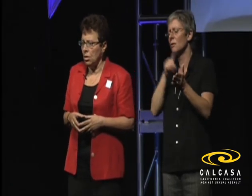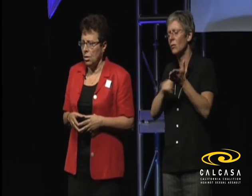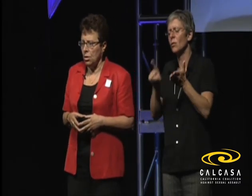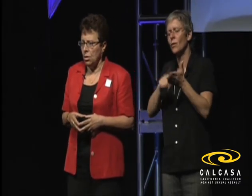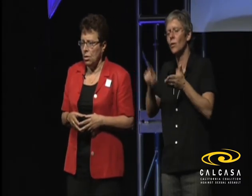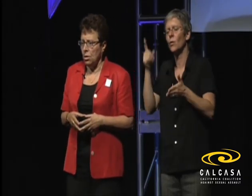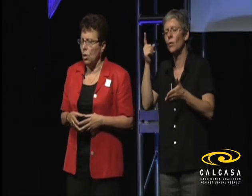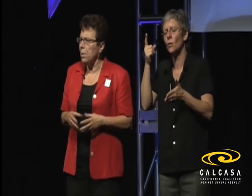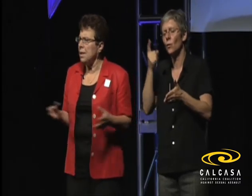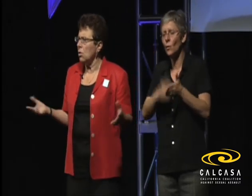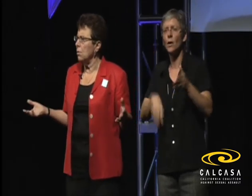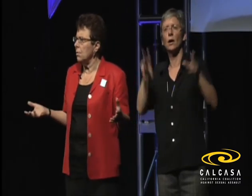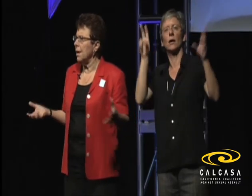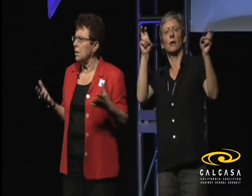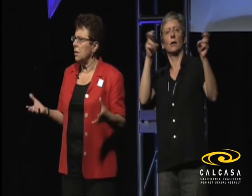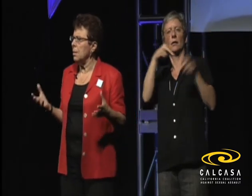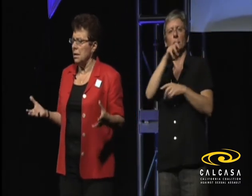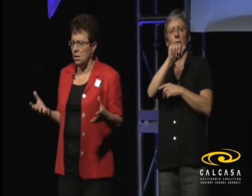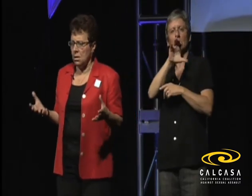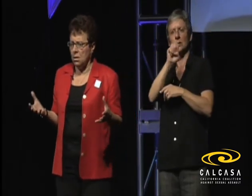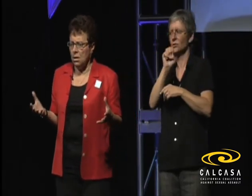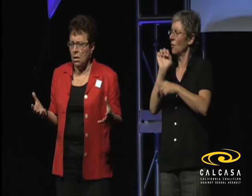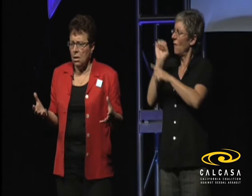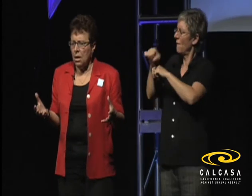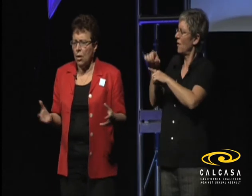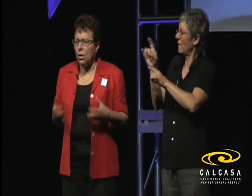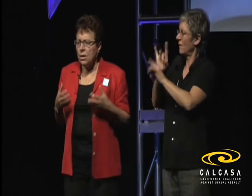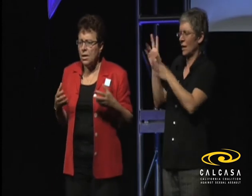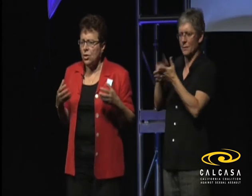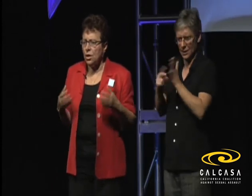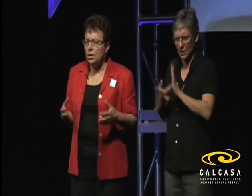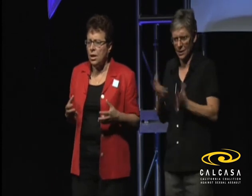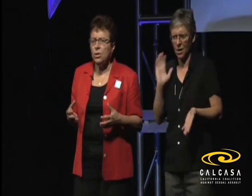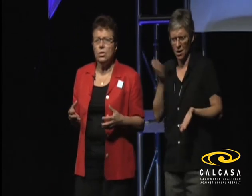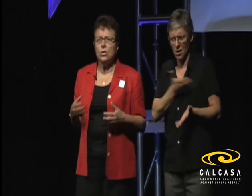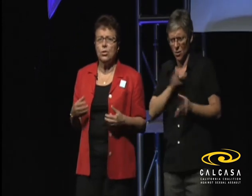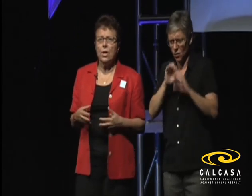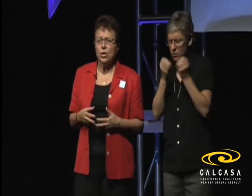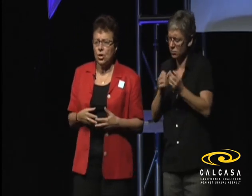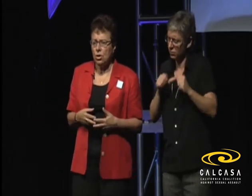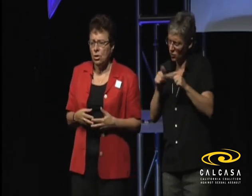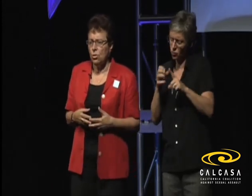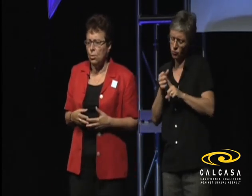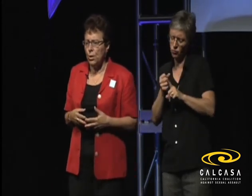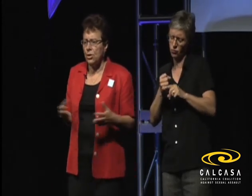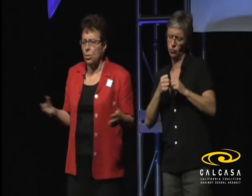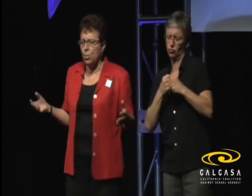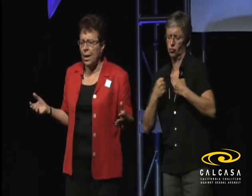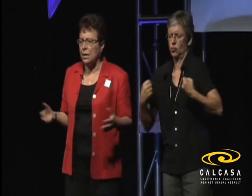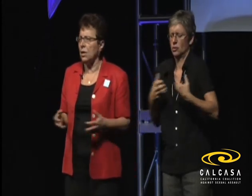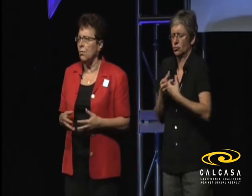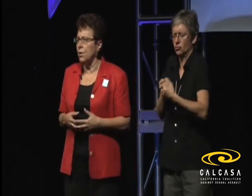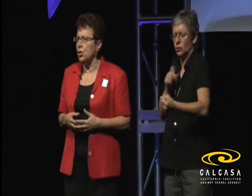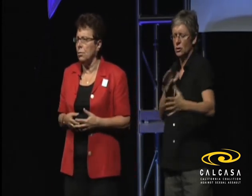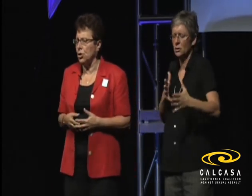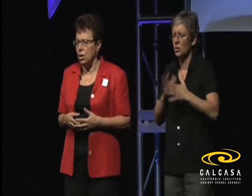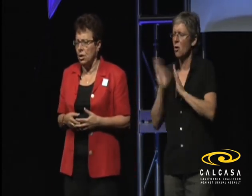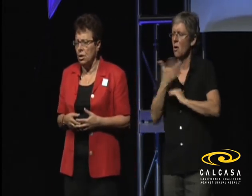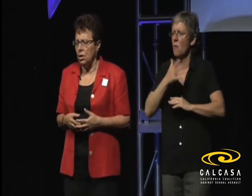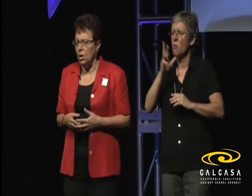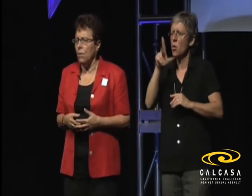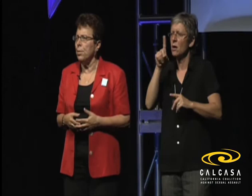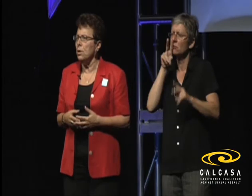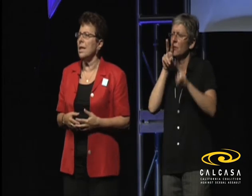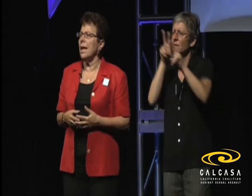explore what peace over violence means. Our organization continues to stretch to embrace our brand and our vision